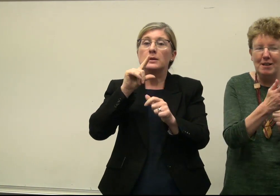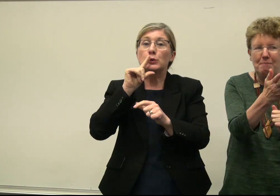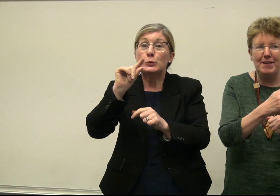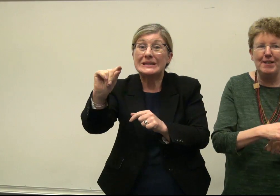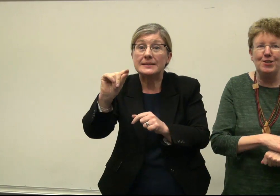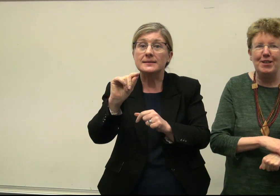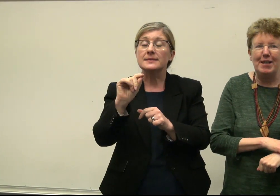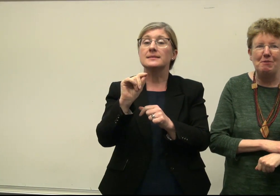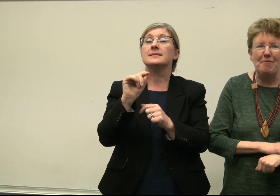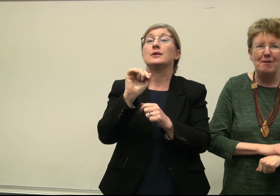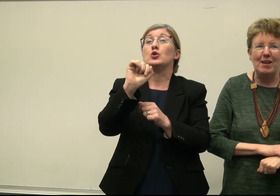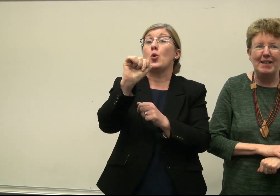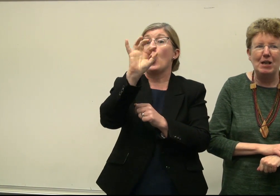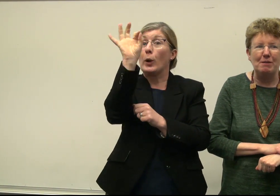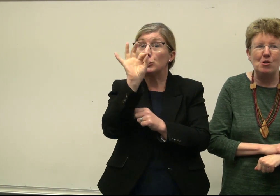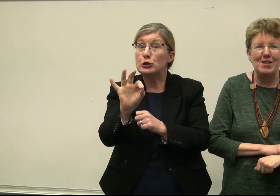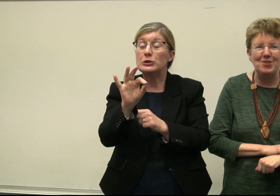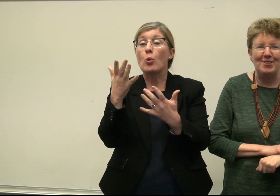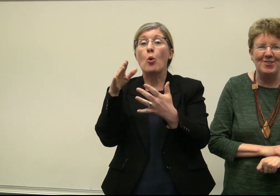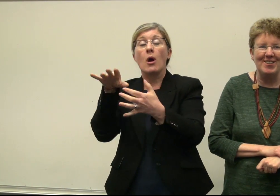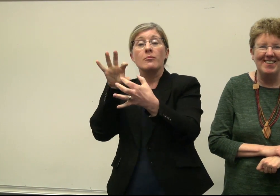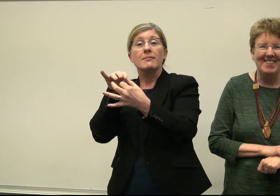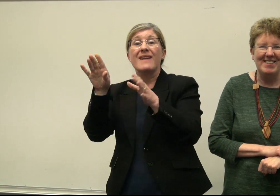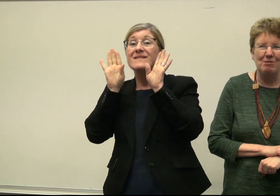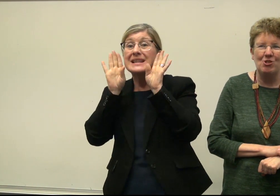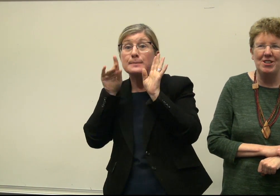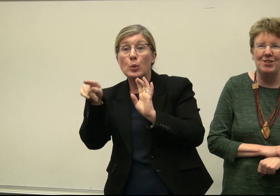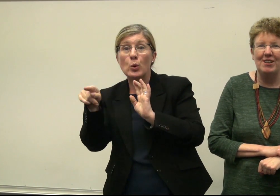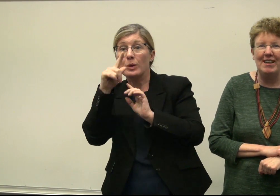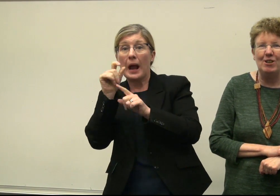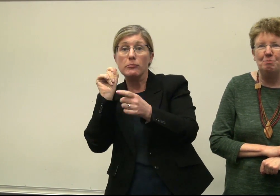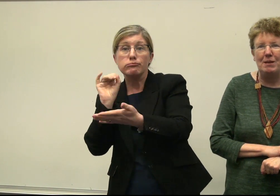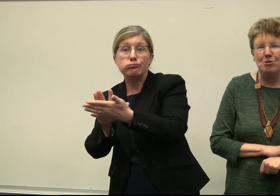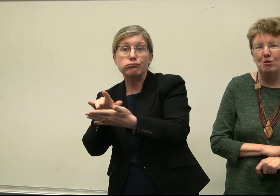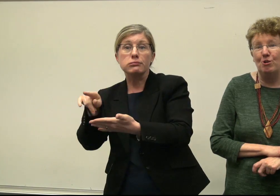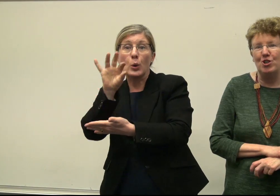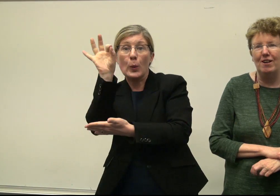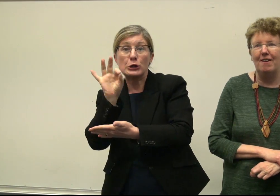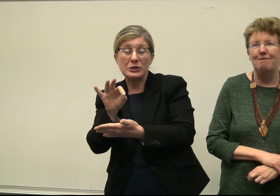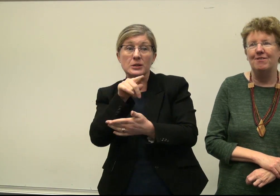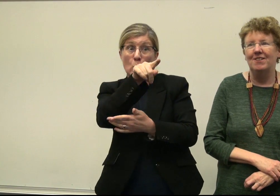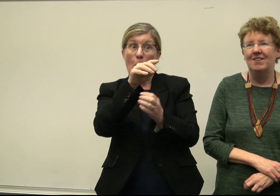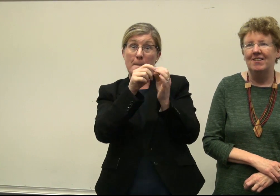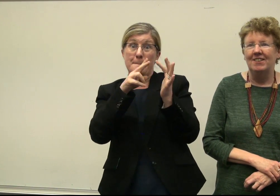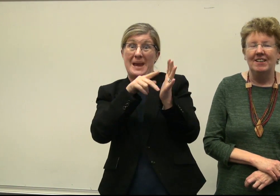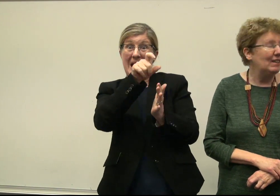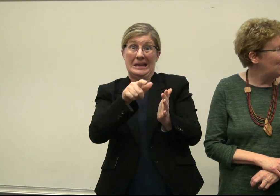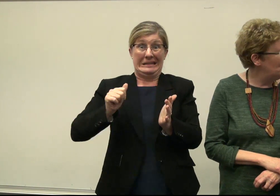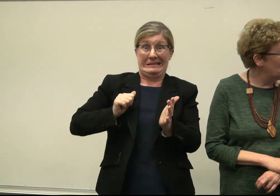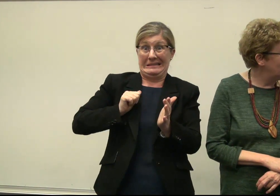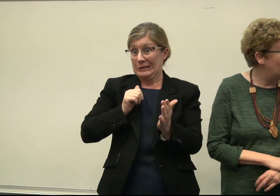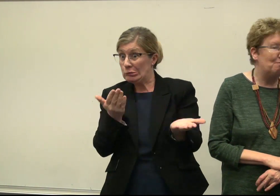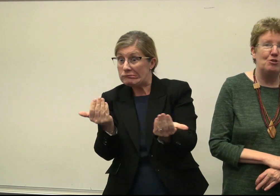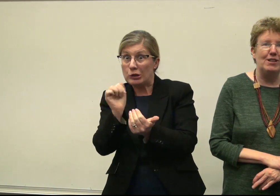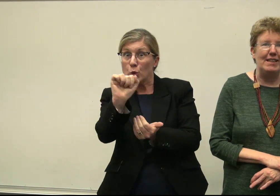Facebook. Ben is dealing with the incoming questions. So we'll try to include people who are watching live. Thank you very